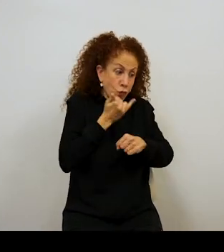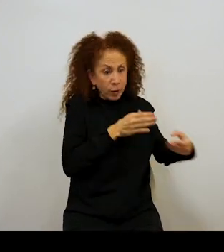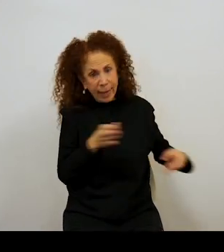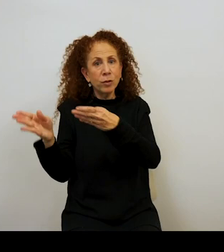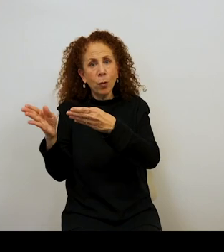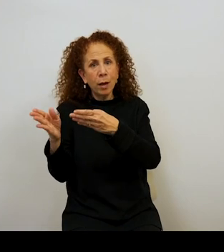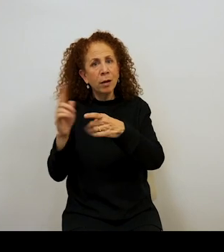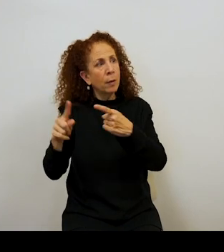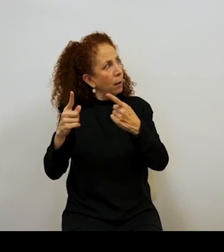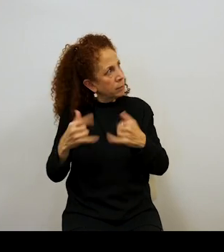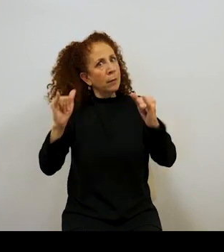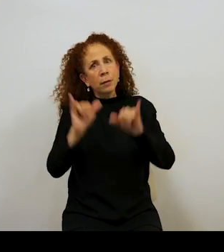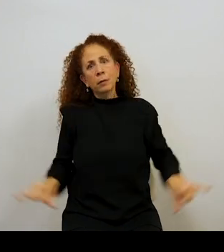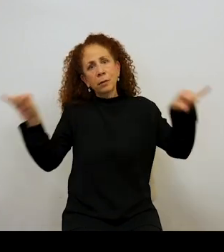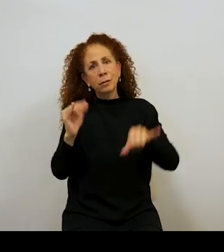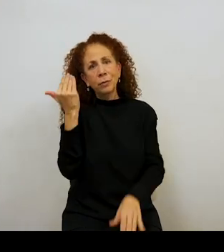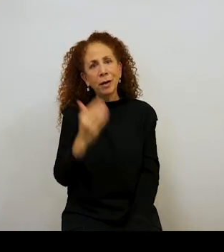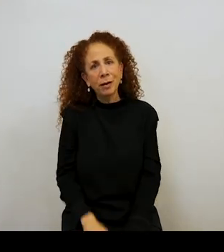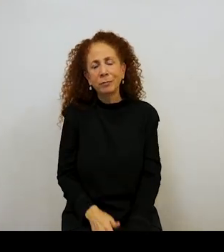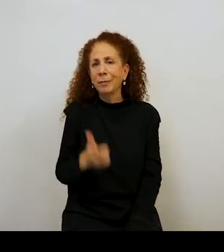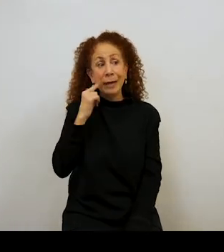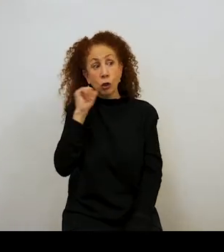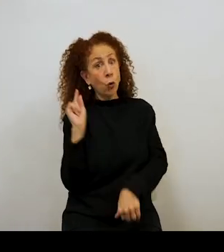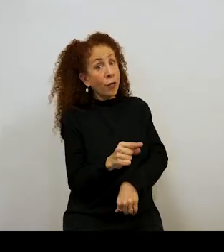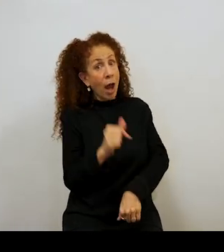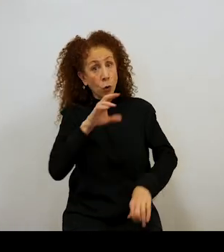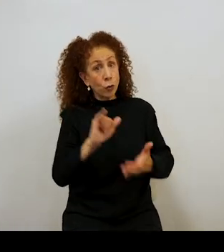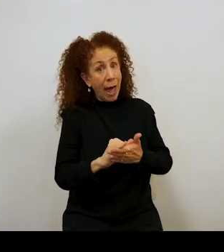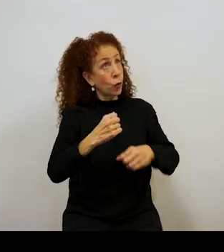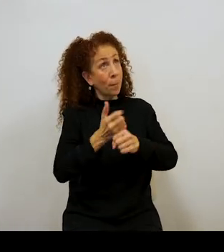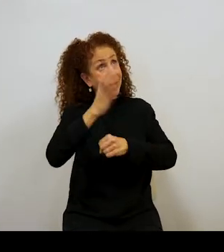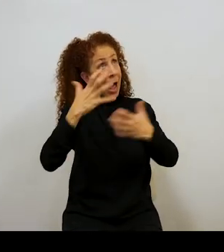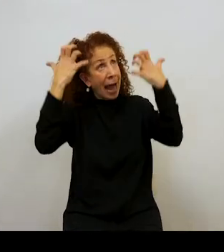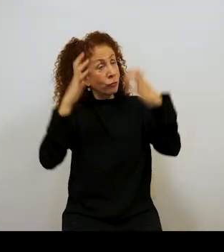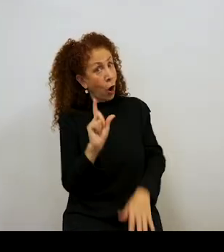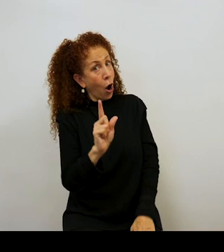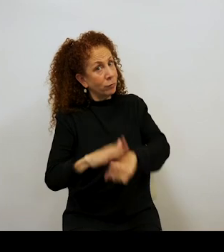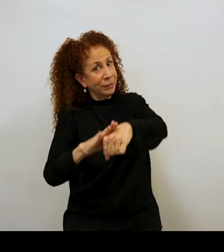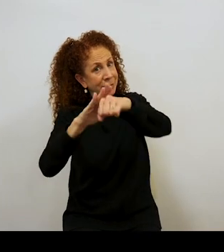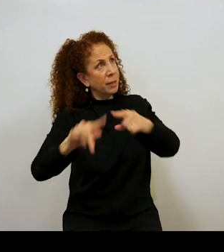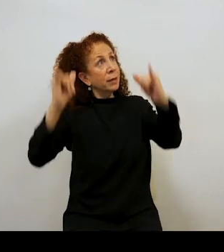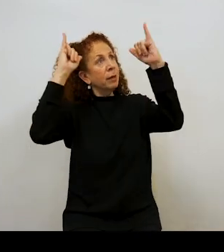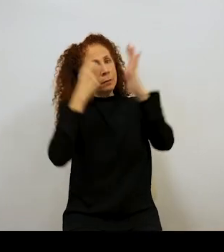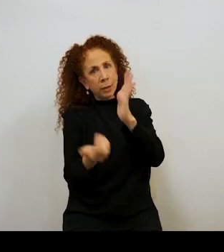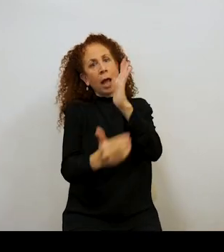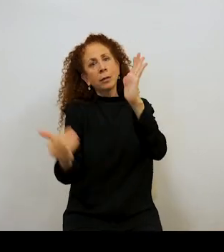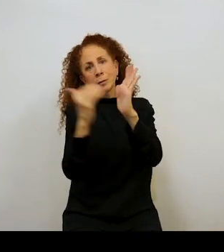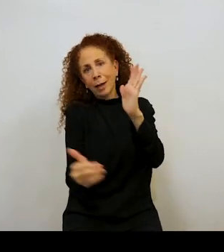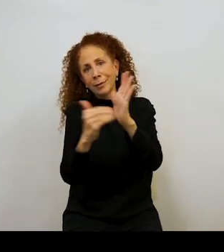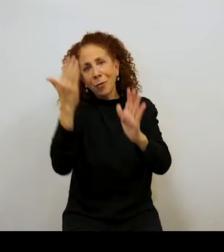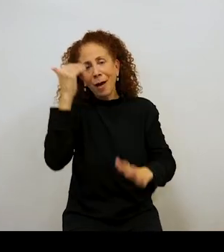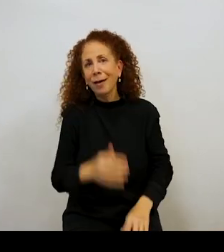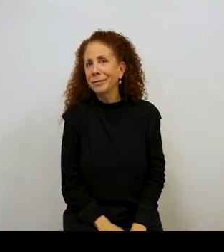road, buddy. Yes, yes. Don't go there, don't anger the gods. Very simple one, Odyssey. Yes, right? But